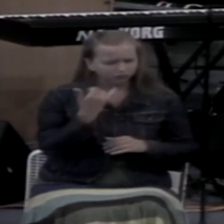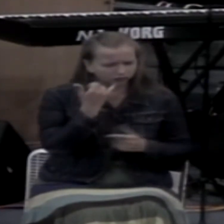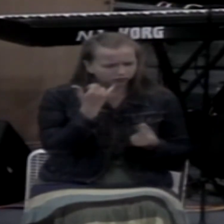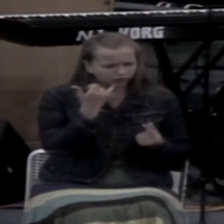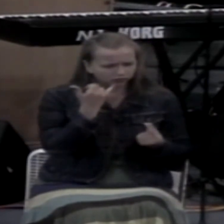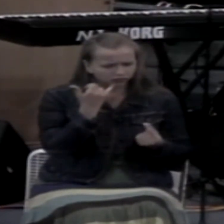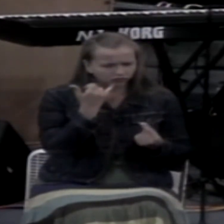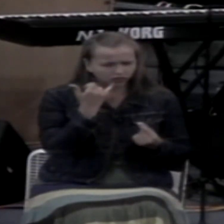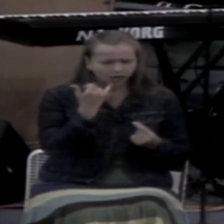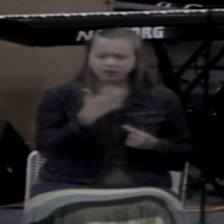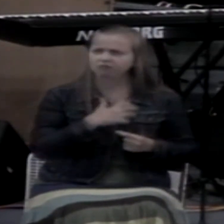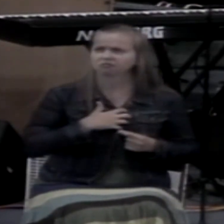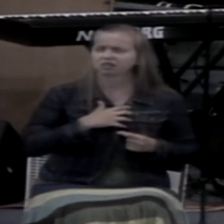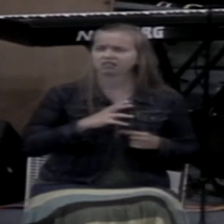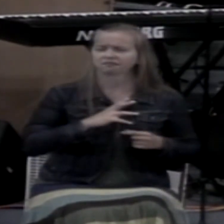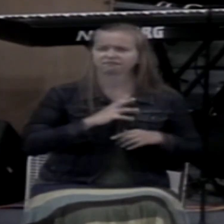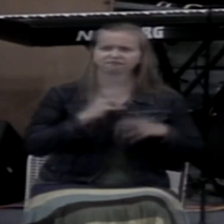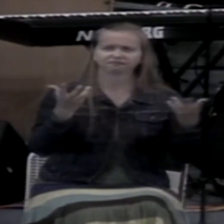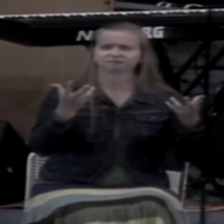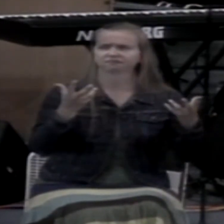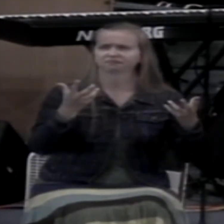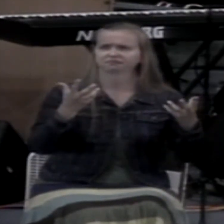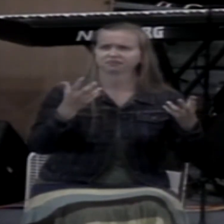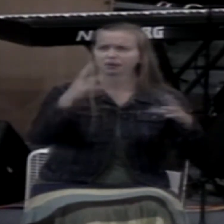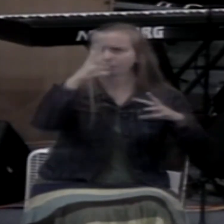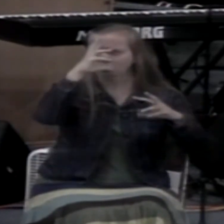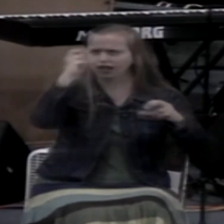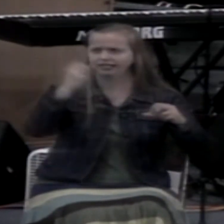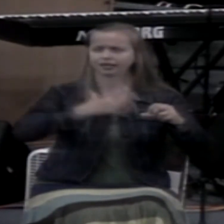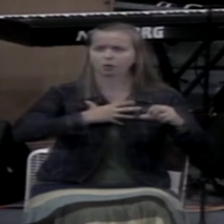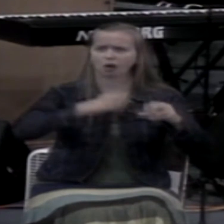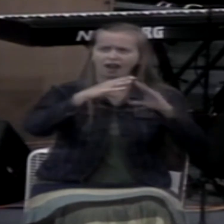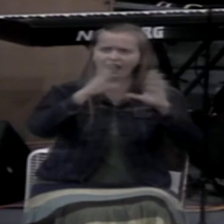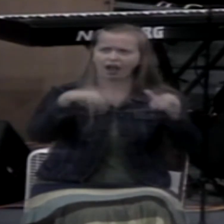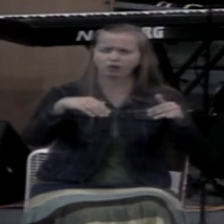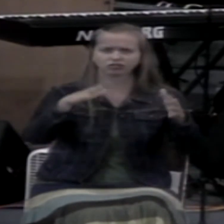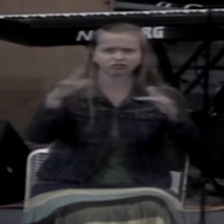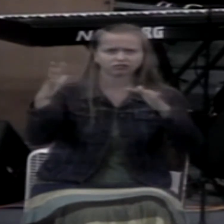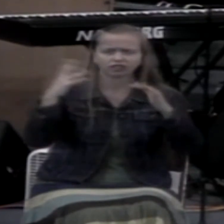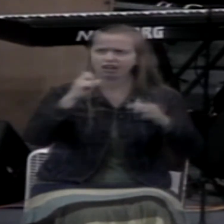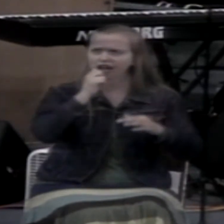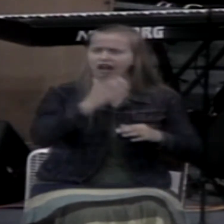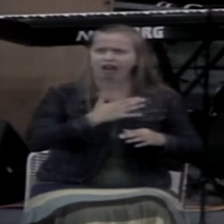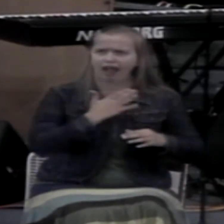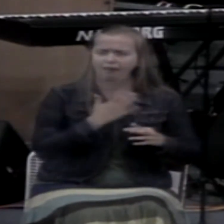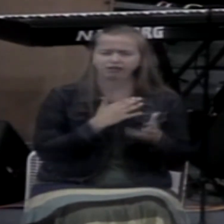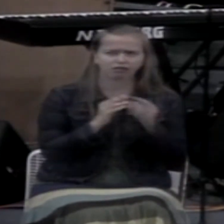I pastor people that are Republicans and some that are Democrats and some that are just whatever. You know.